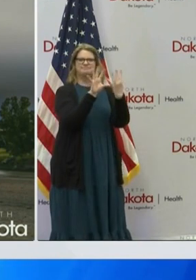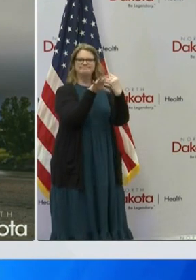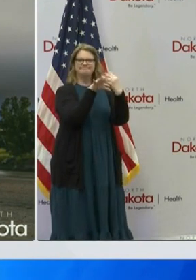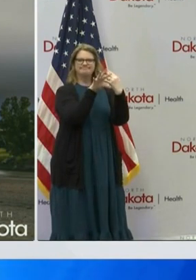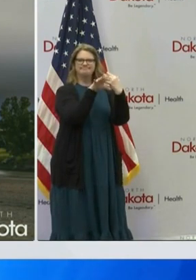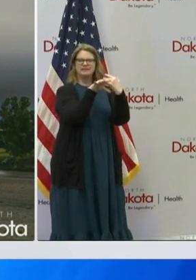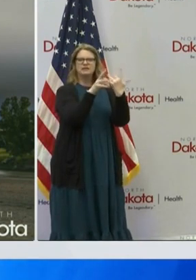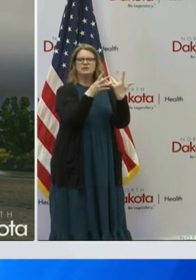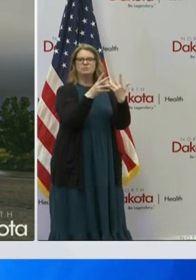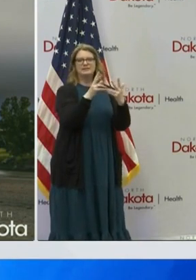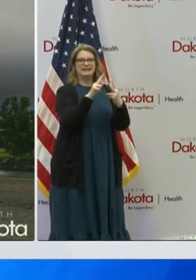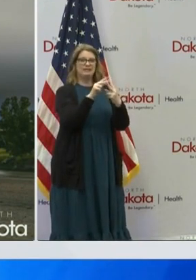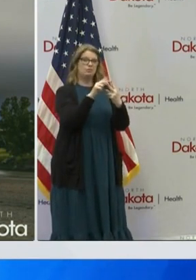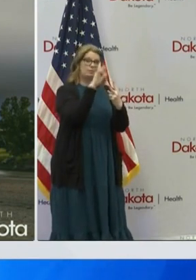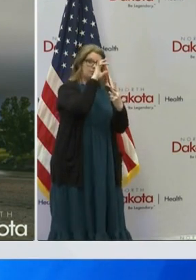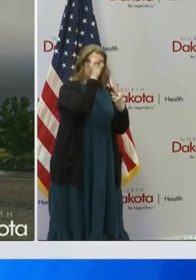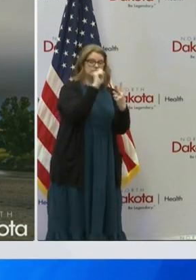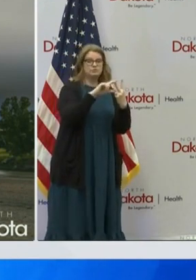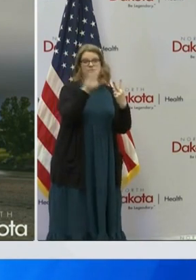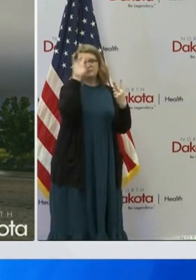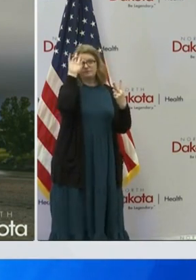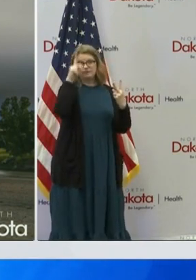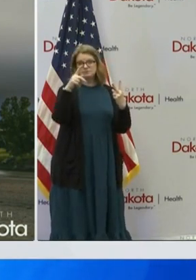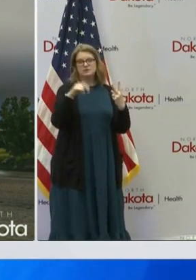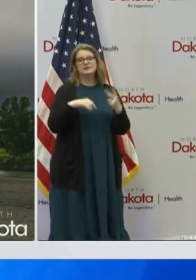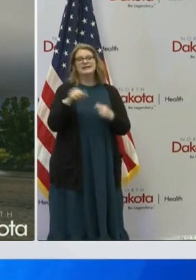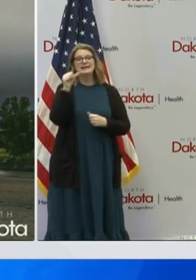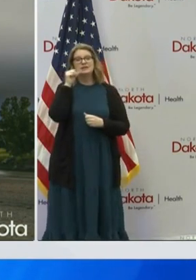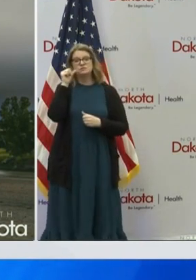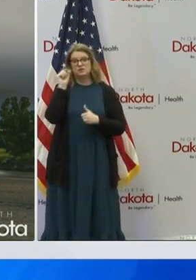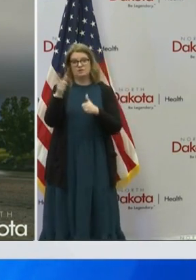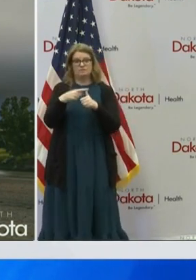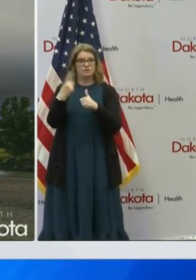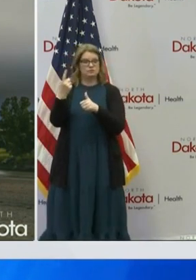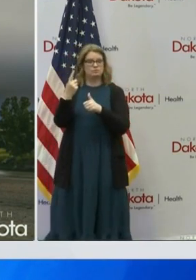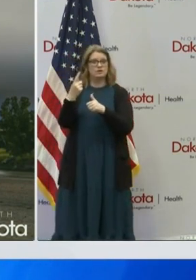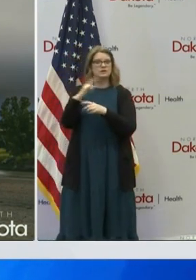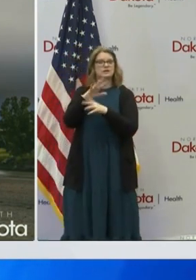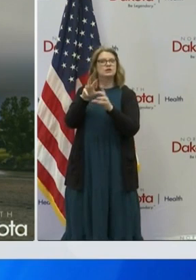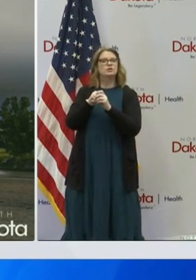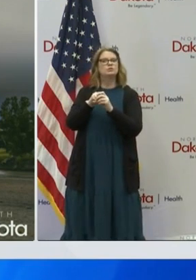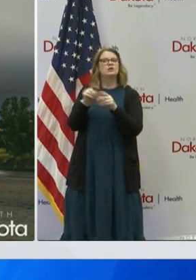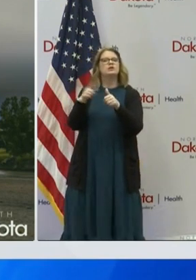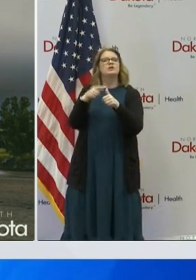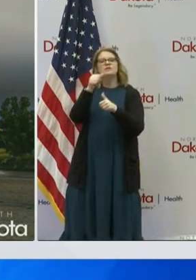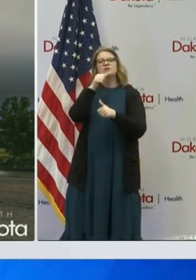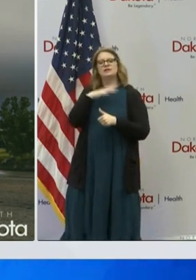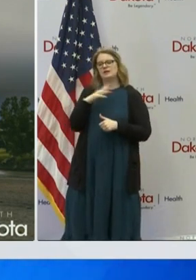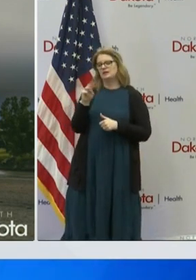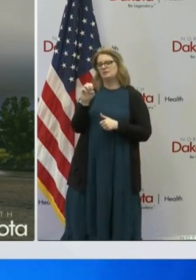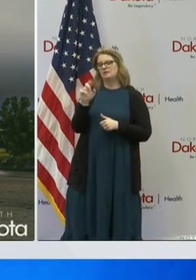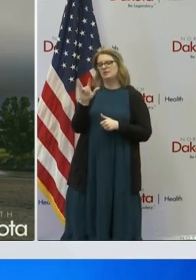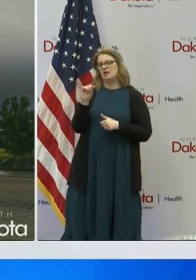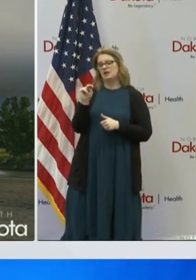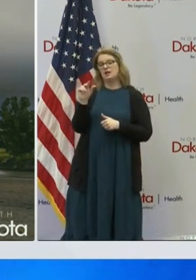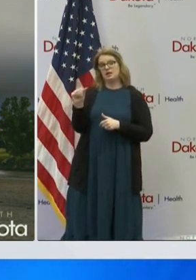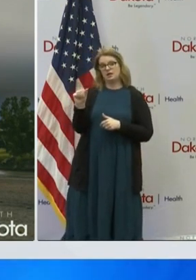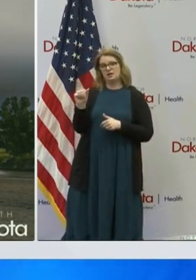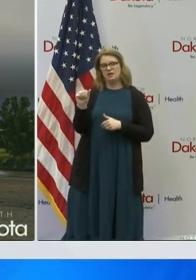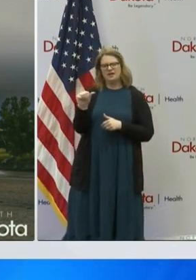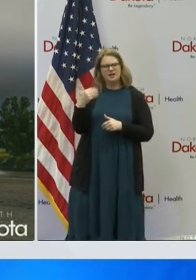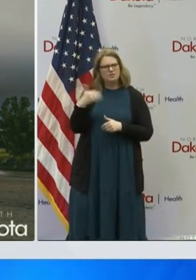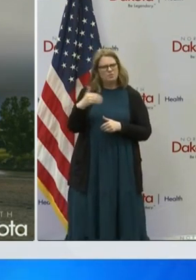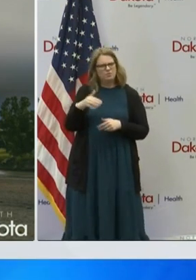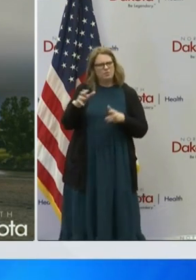with either the president or the vice president. Yesterday was the first one with First Lady Melania, and again, the